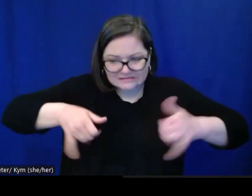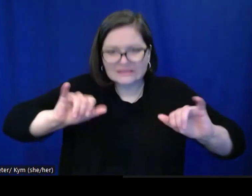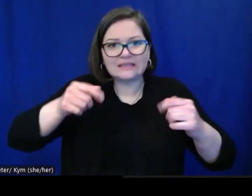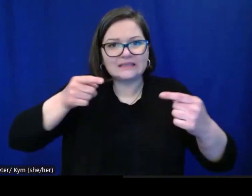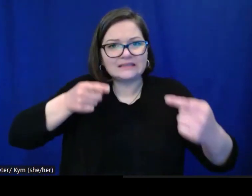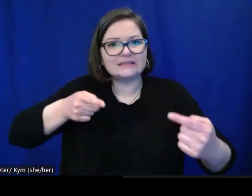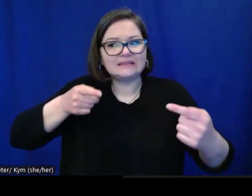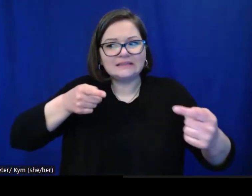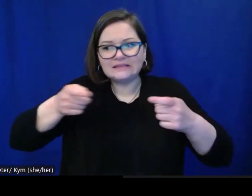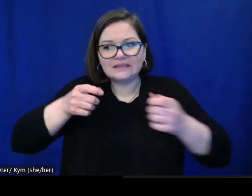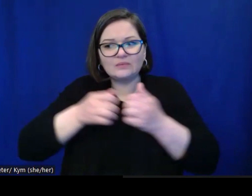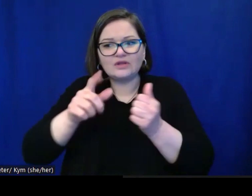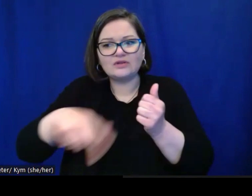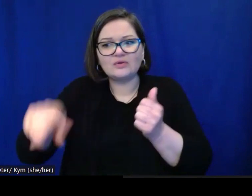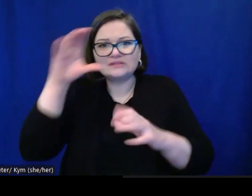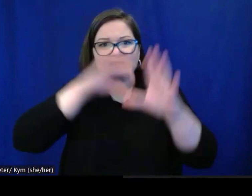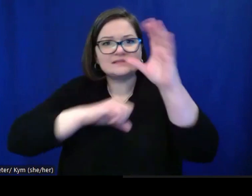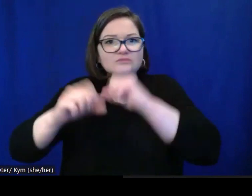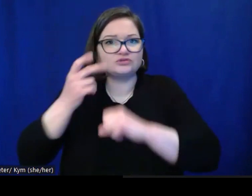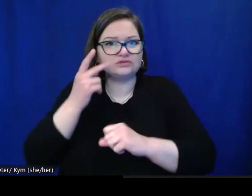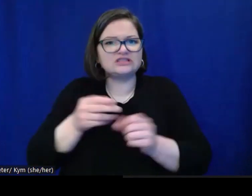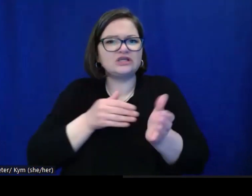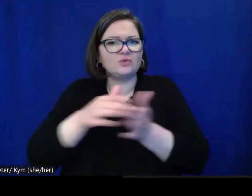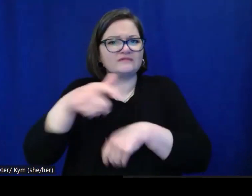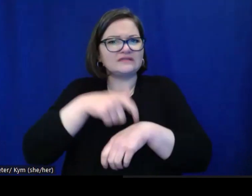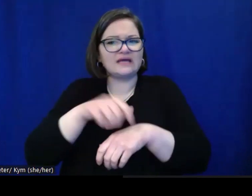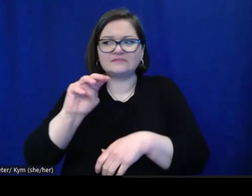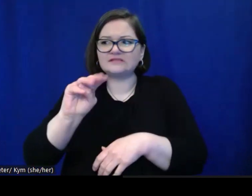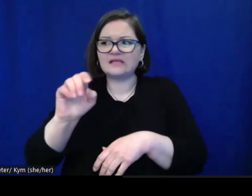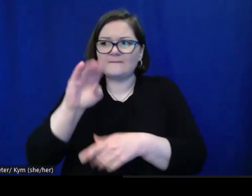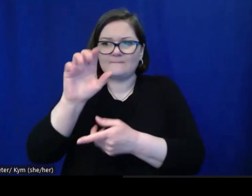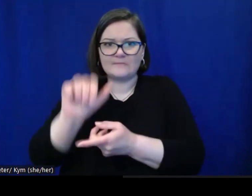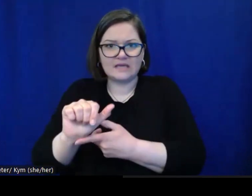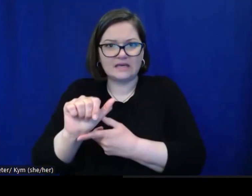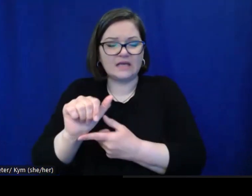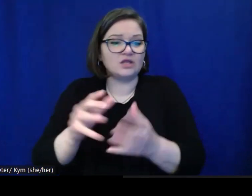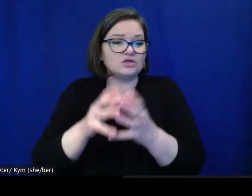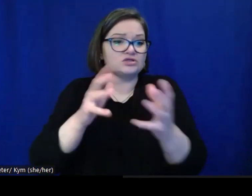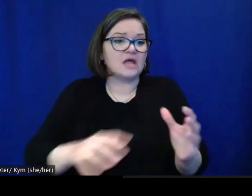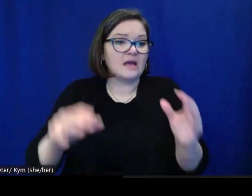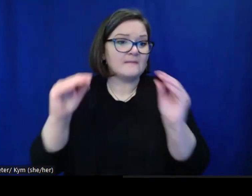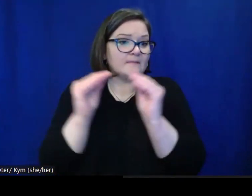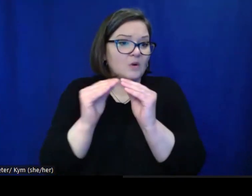see it a lot in the media. There is tremendously more